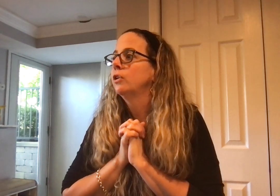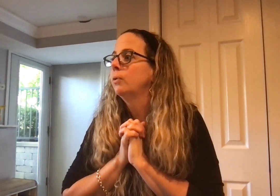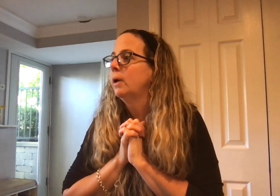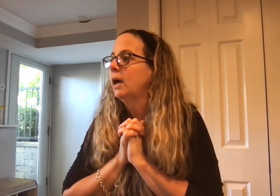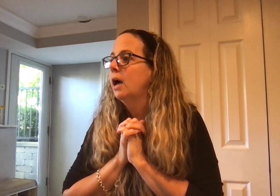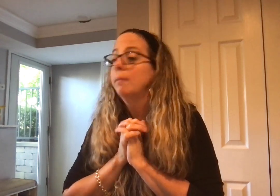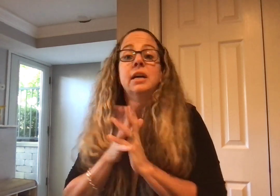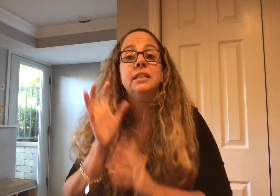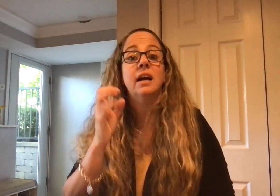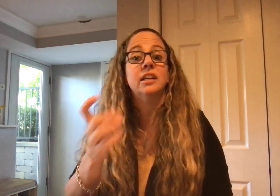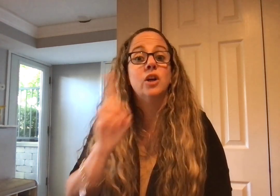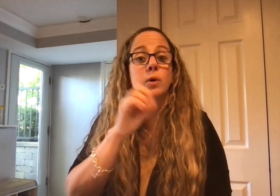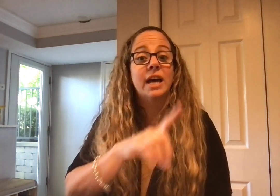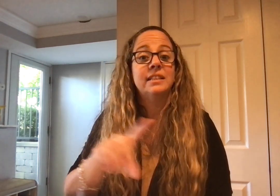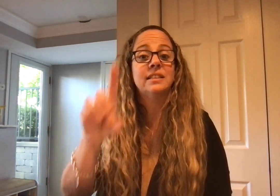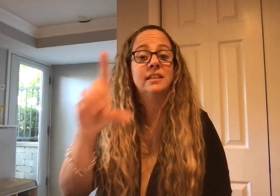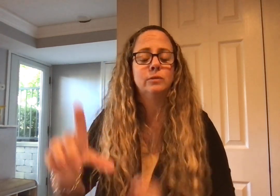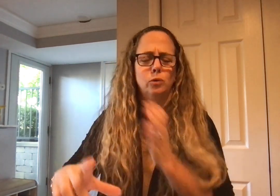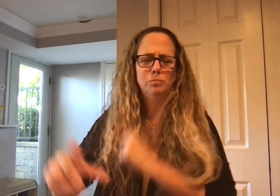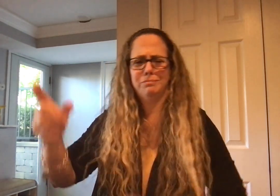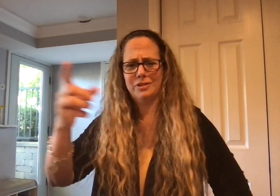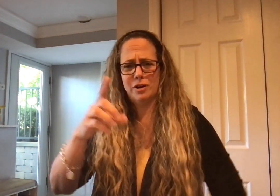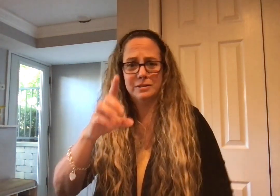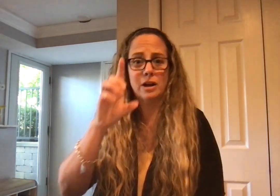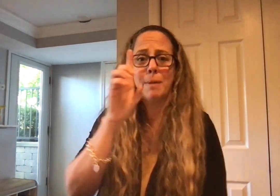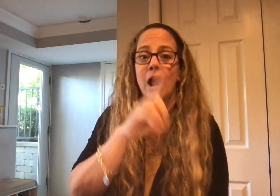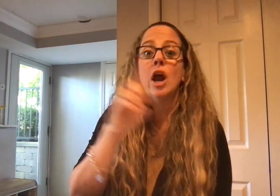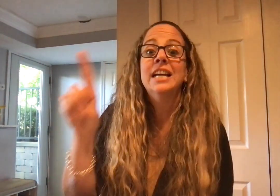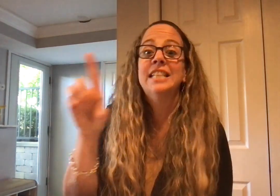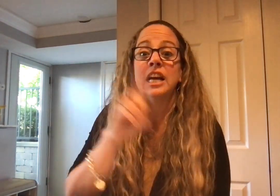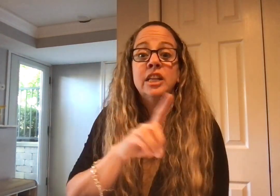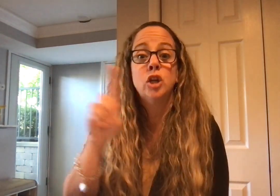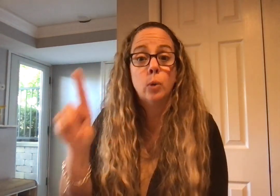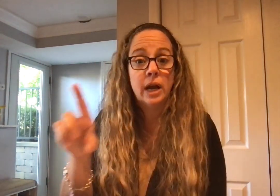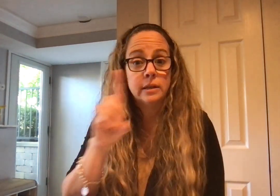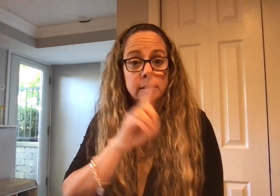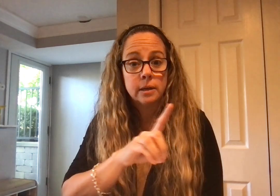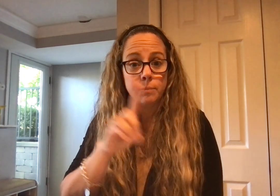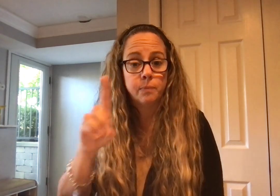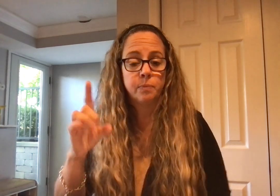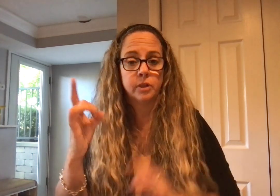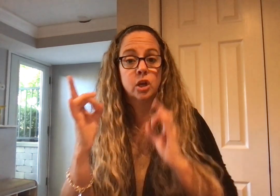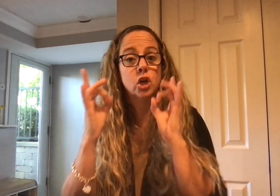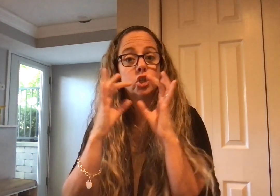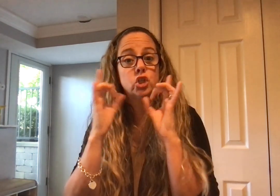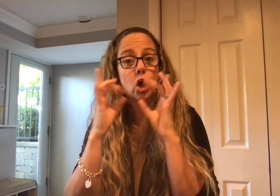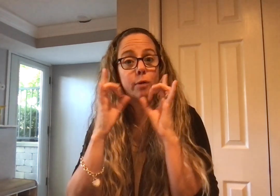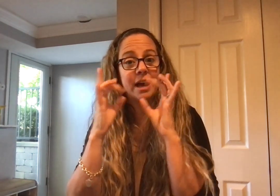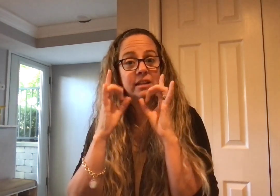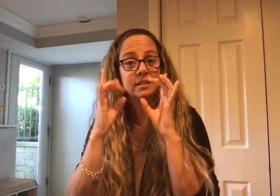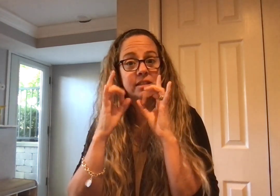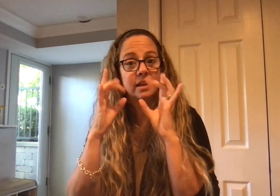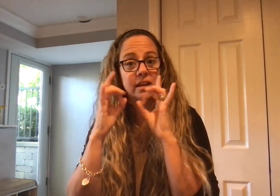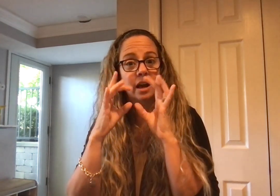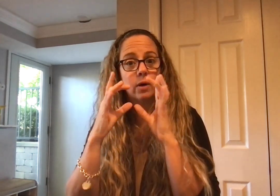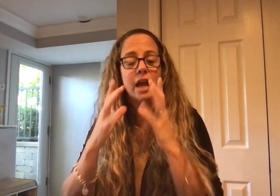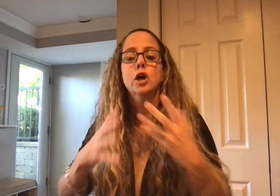good one. Dunkin' Donuts. Oh, sorry, stuck in my hair. Dunkin' Donuts Starbucks. Okay,